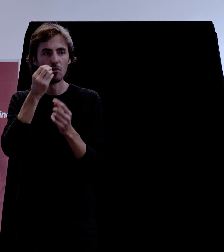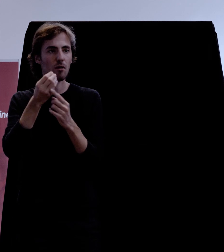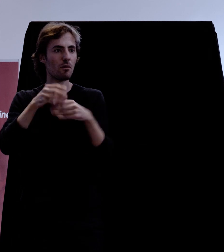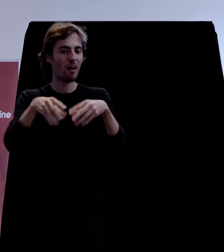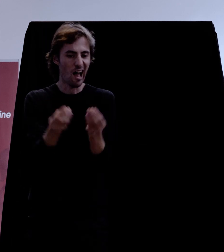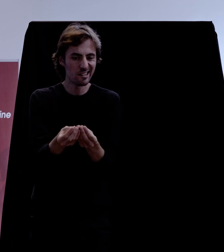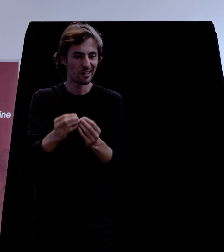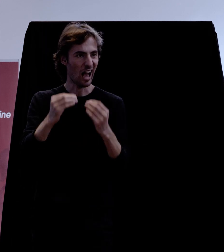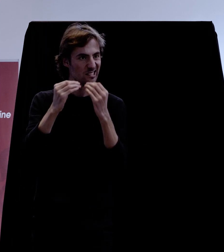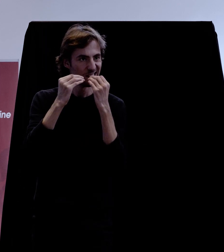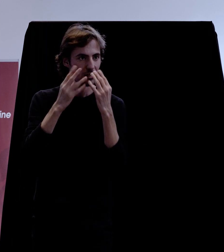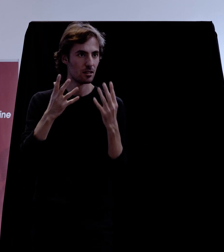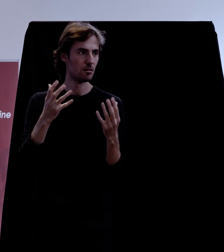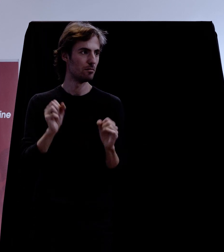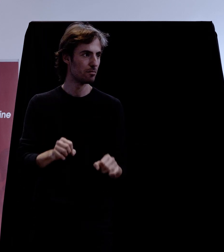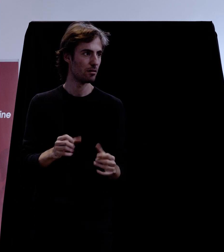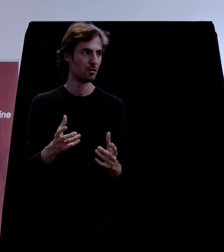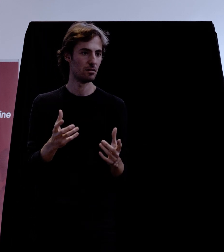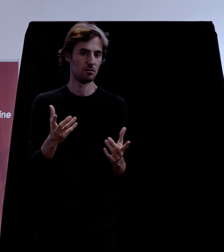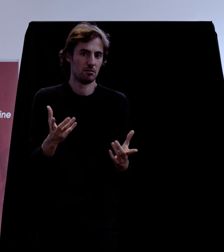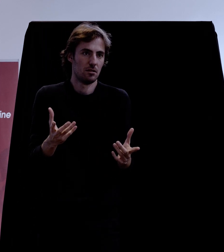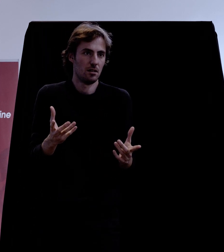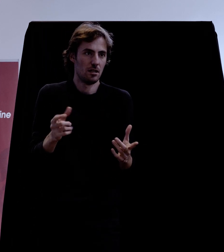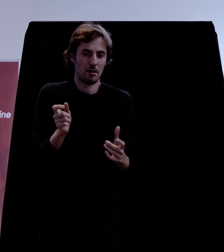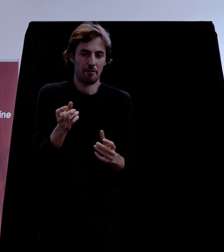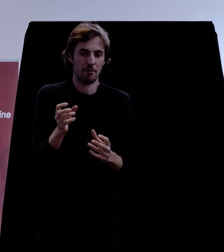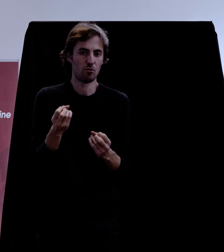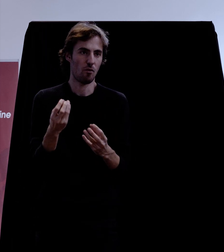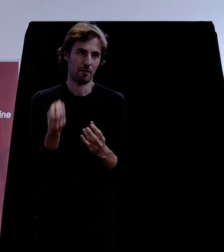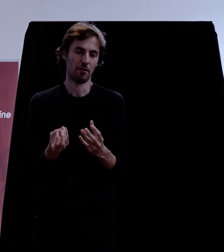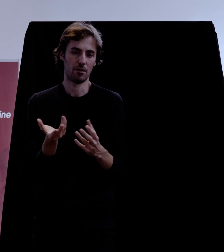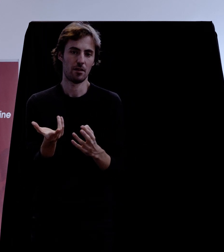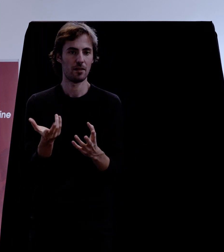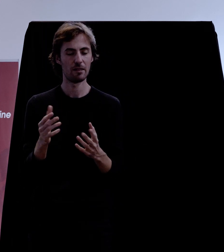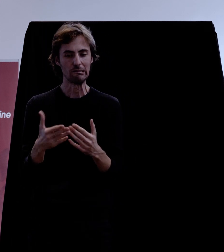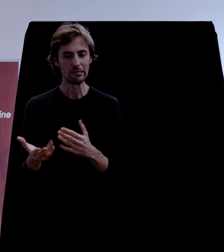obesity. You can't stop them from eating other than locking all the food away.